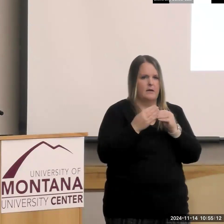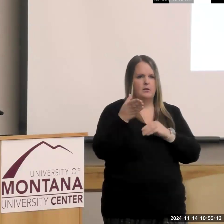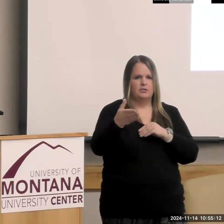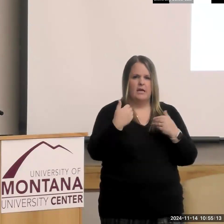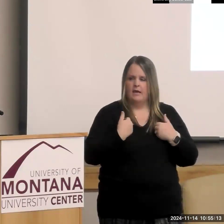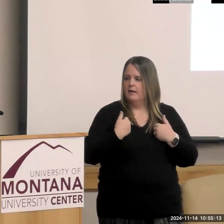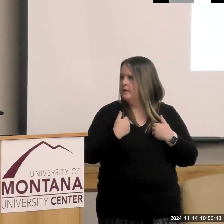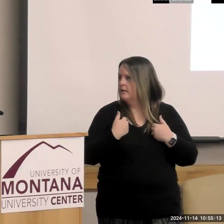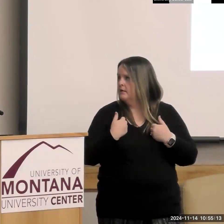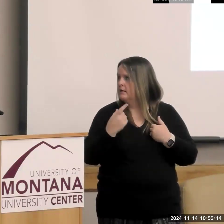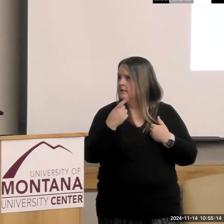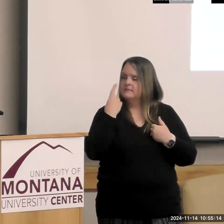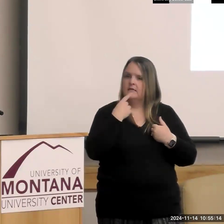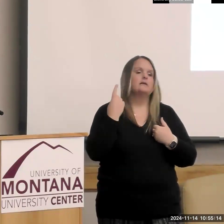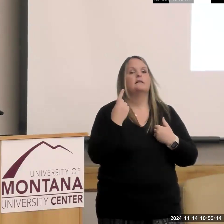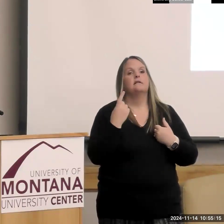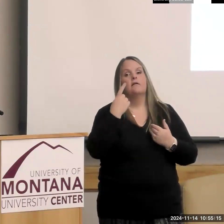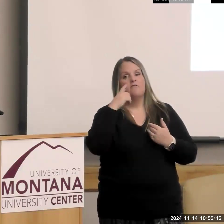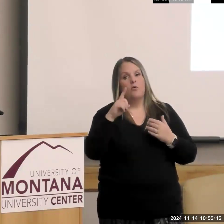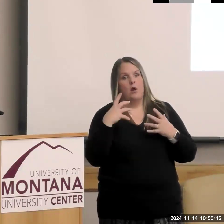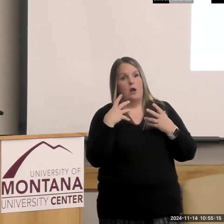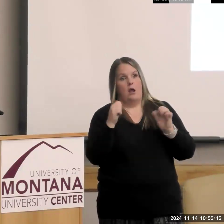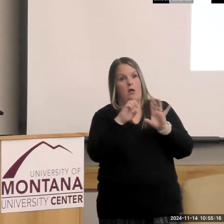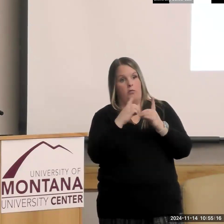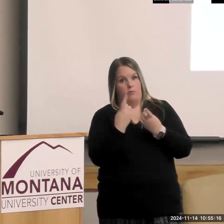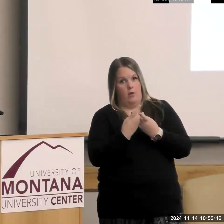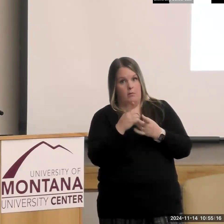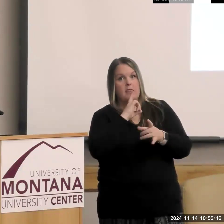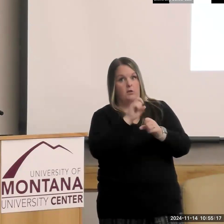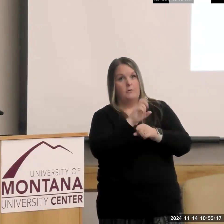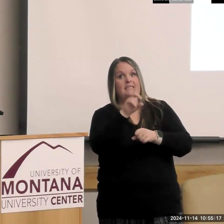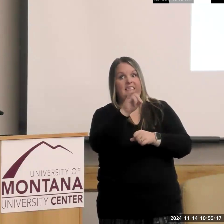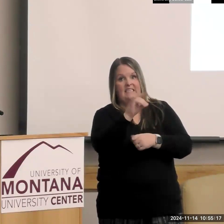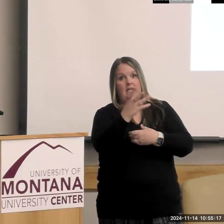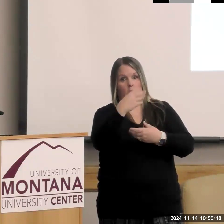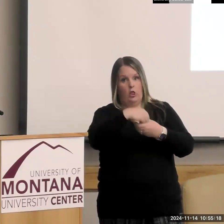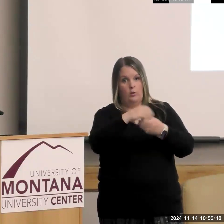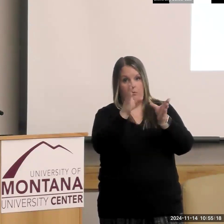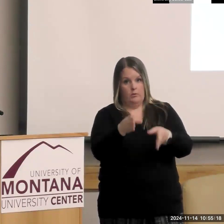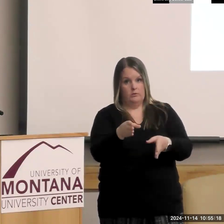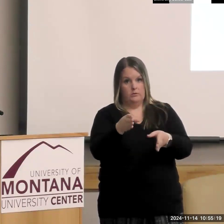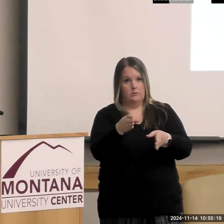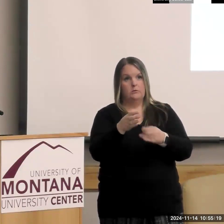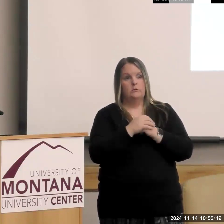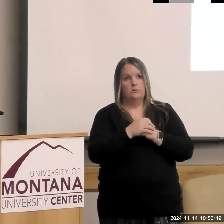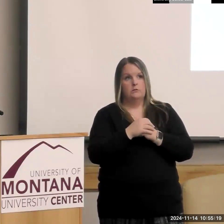said, for those health departments where they did include somebody, it was like 50 times greater that